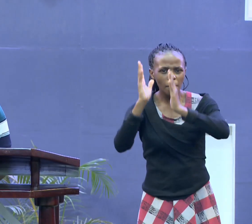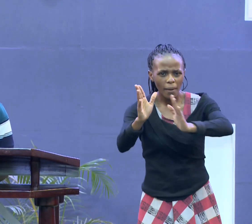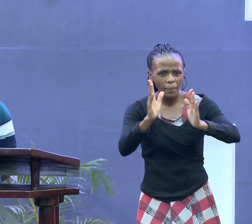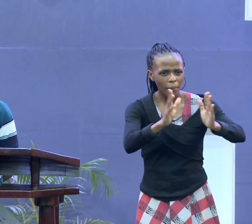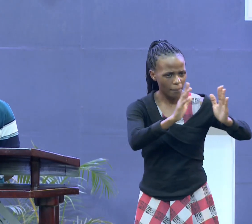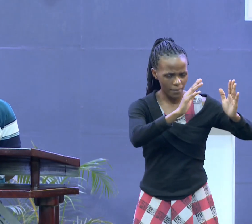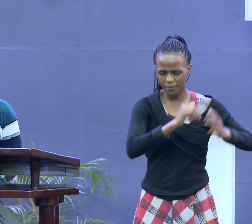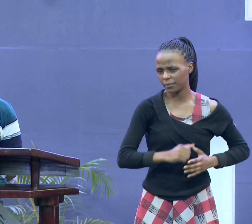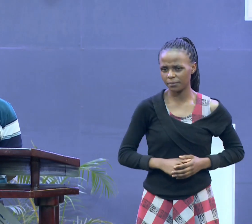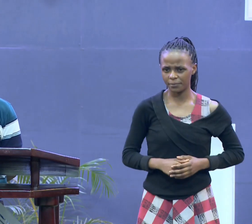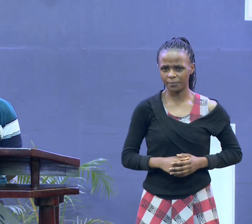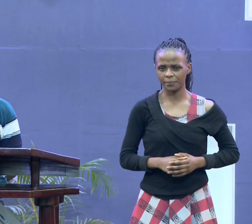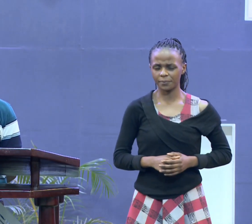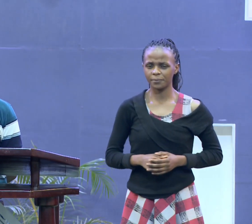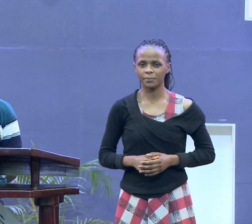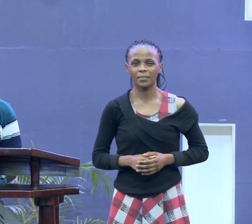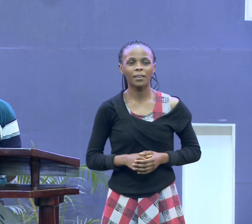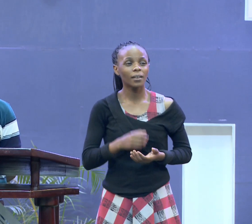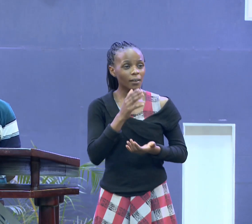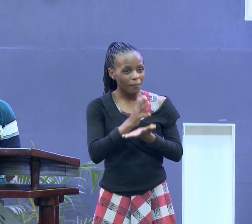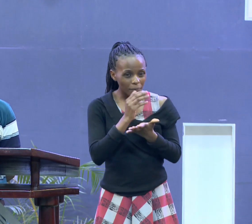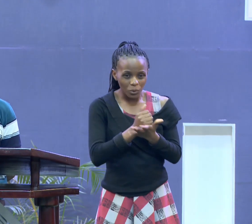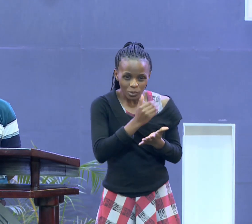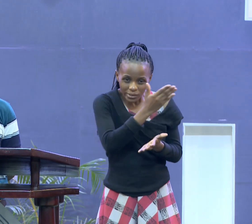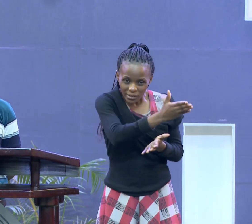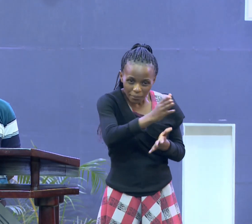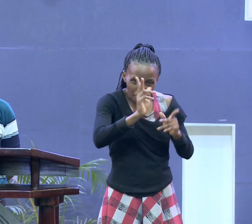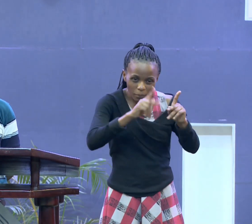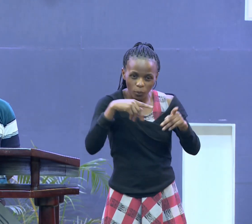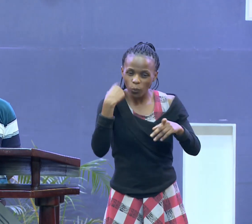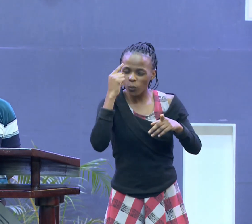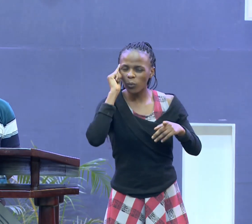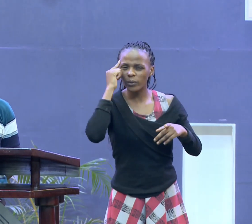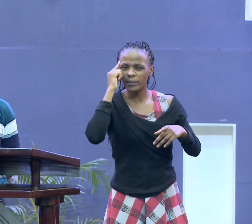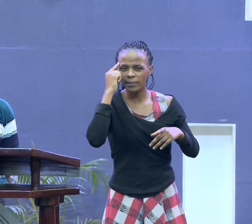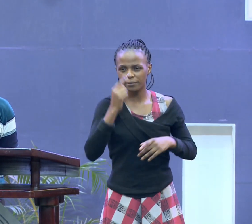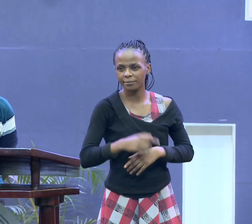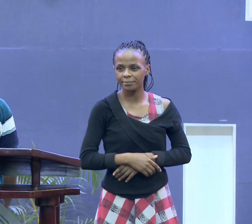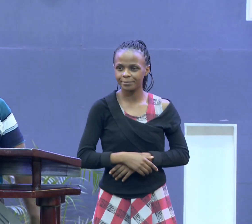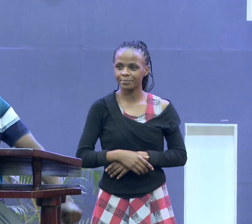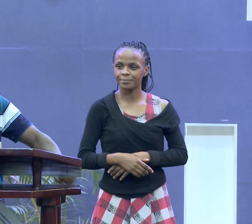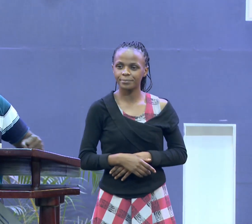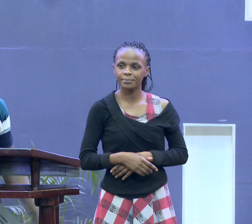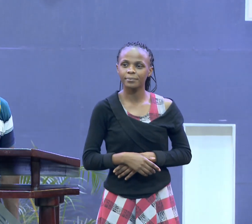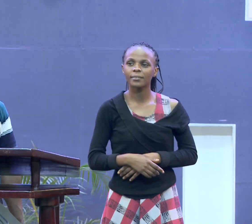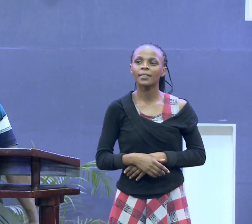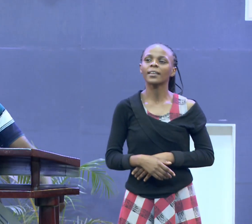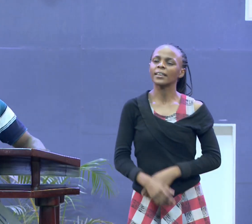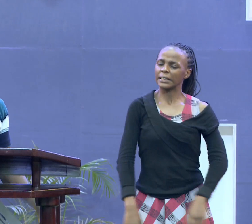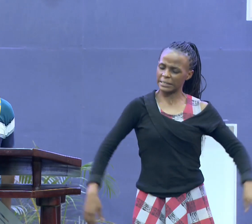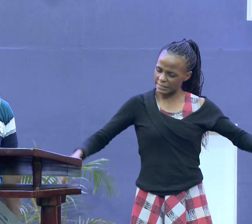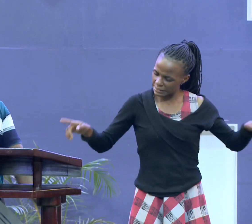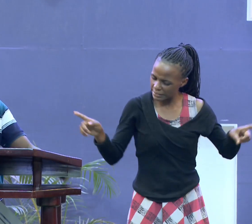omutima guteredde bulungi. Because there are people who think, kubanga eri abantu abalowooza, as long as